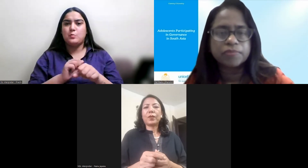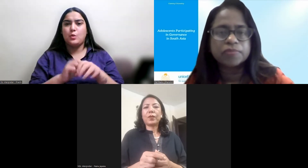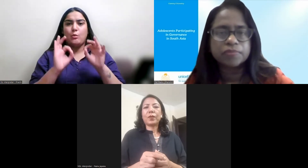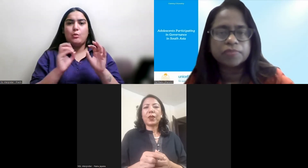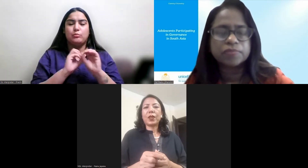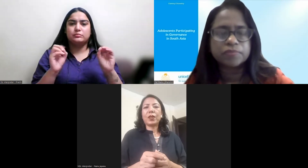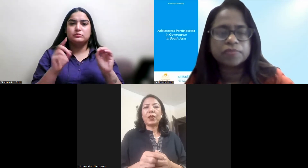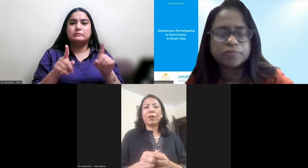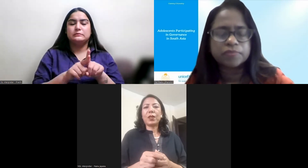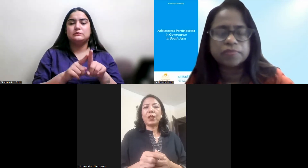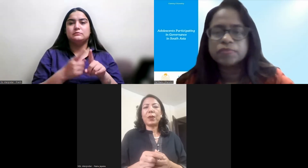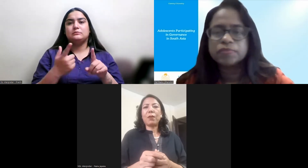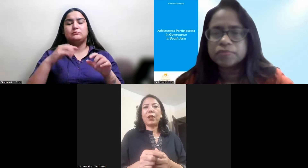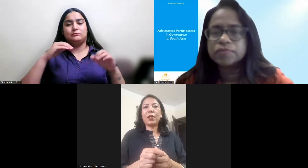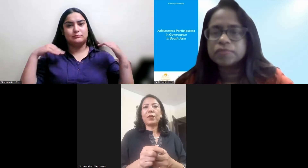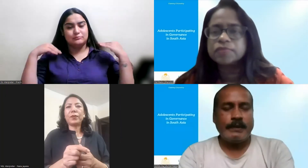Yes.